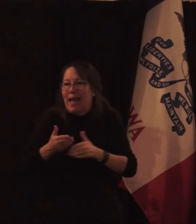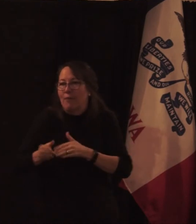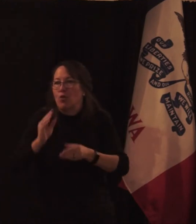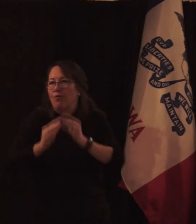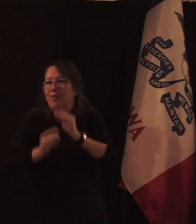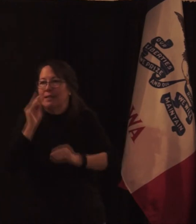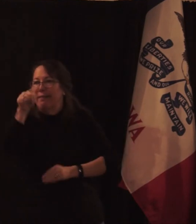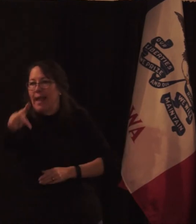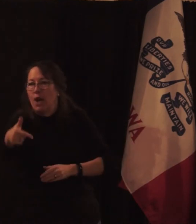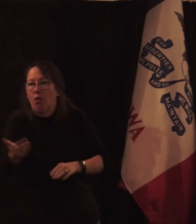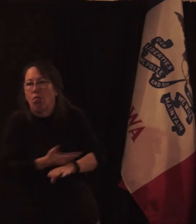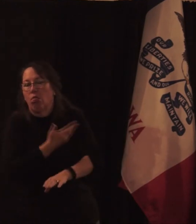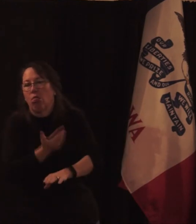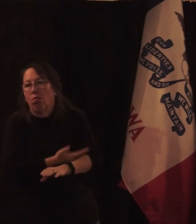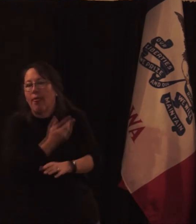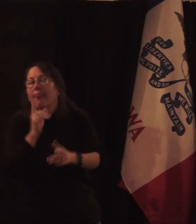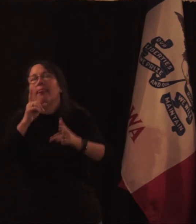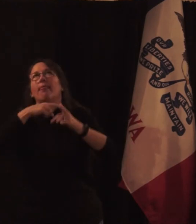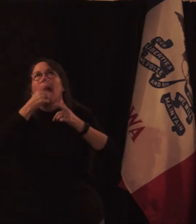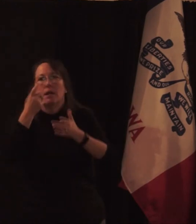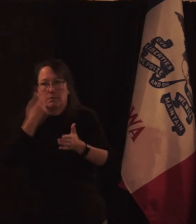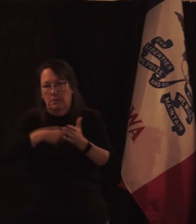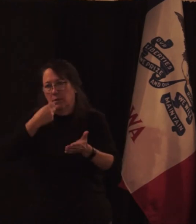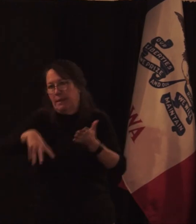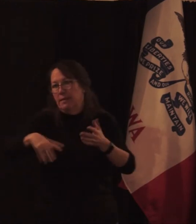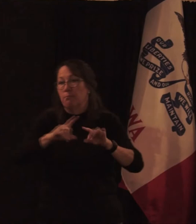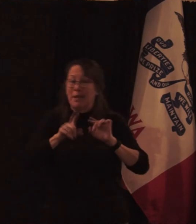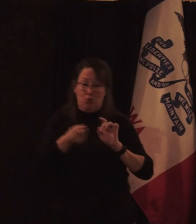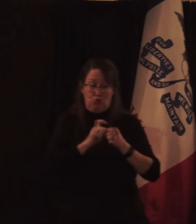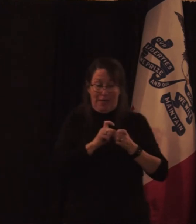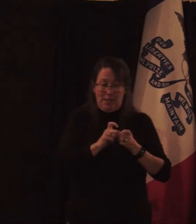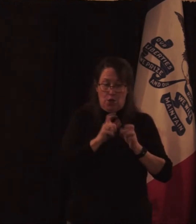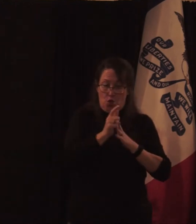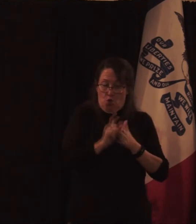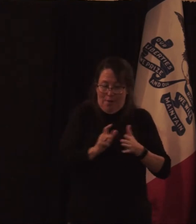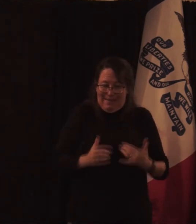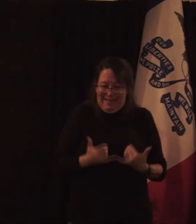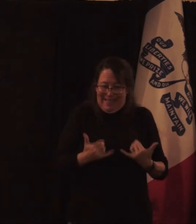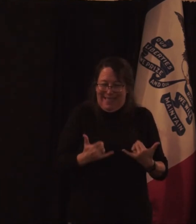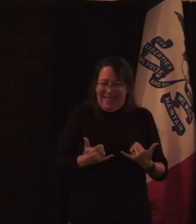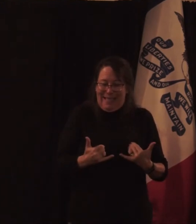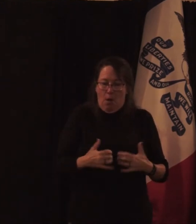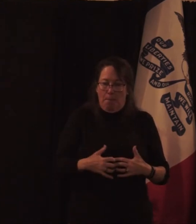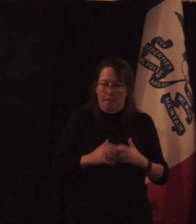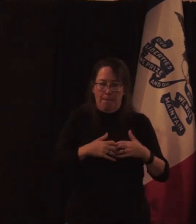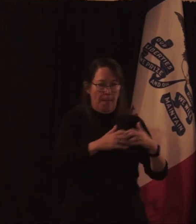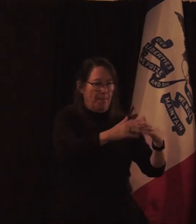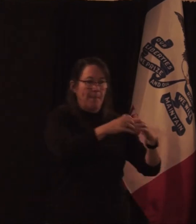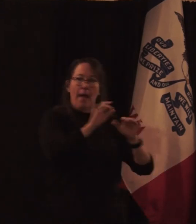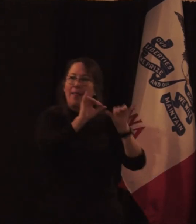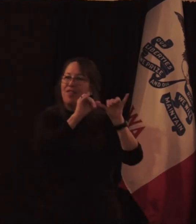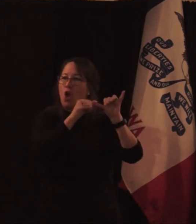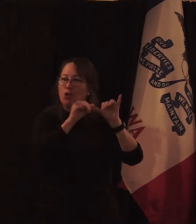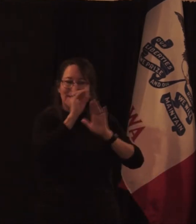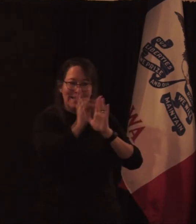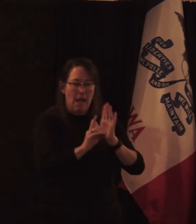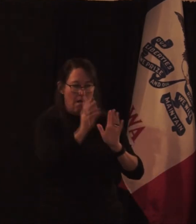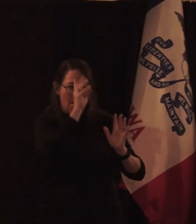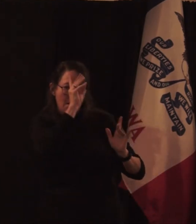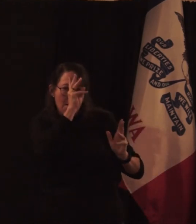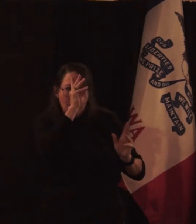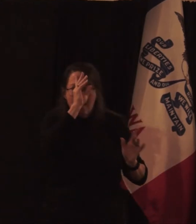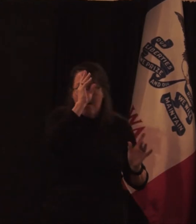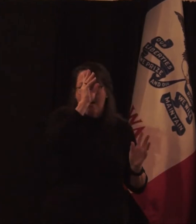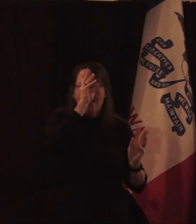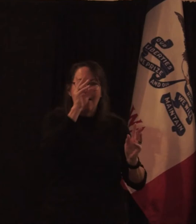have to fix it up later on. Yes. But if you start changing some of these laws, boy, you'd be amazed how the architects and designers start